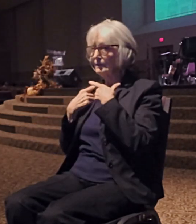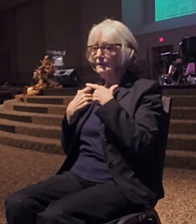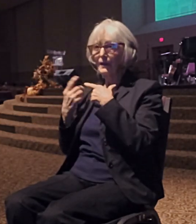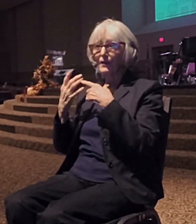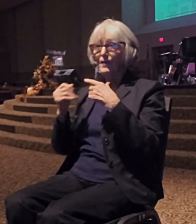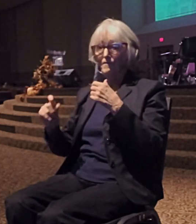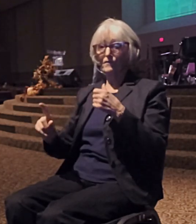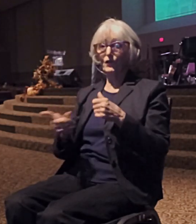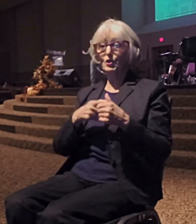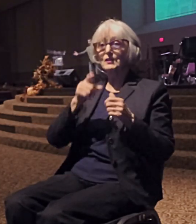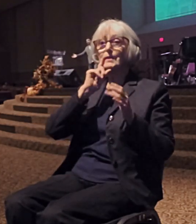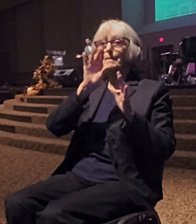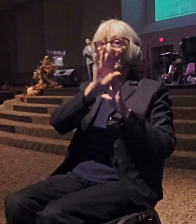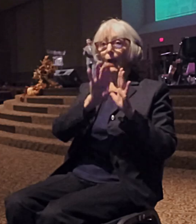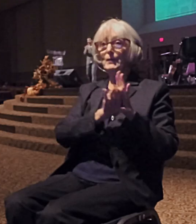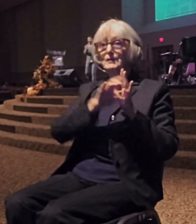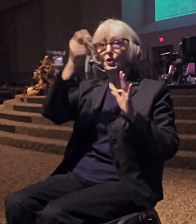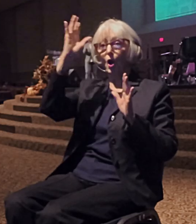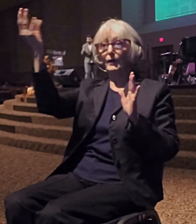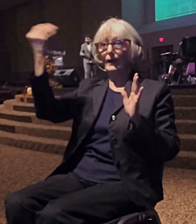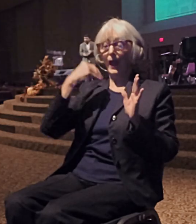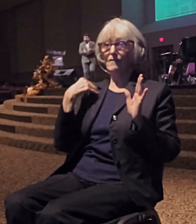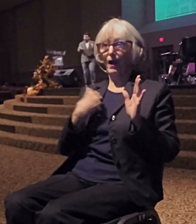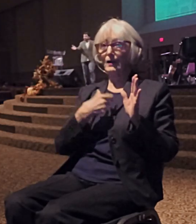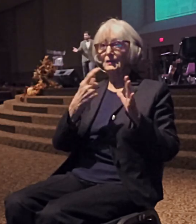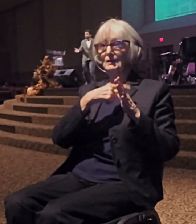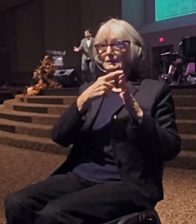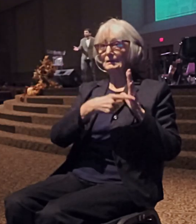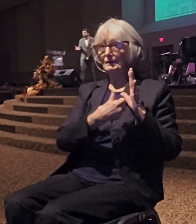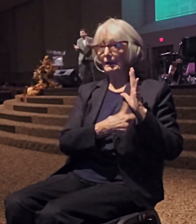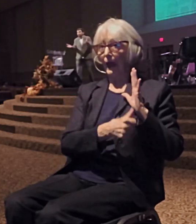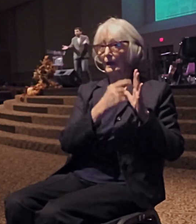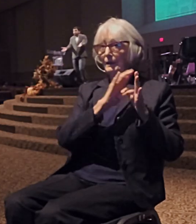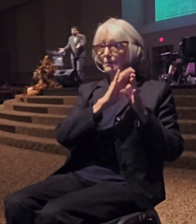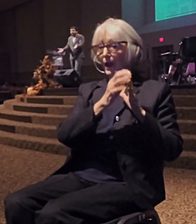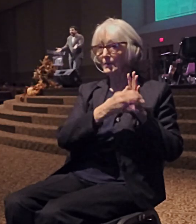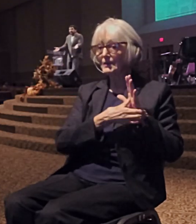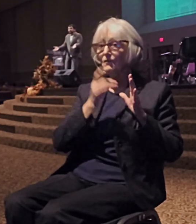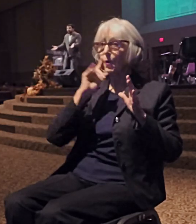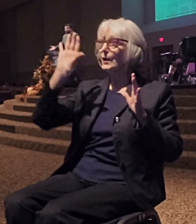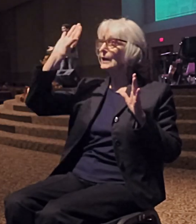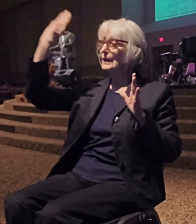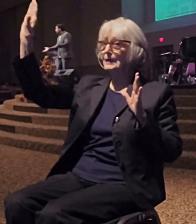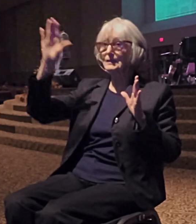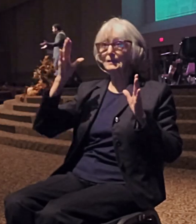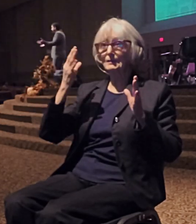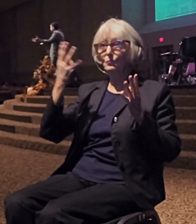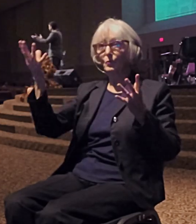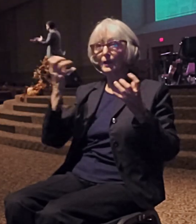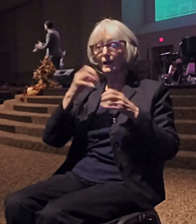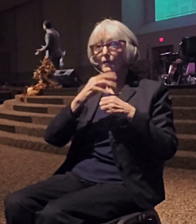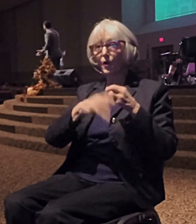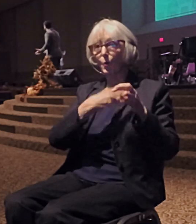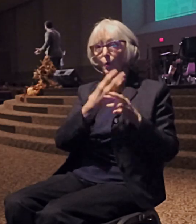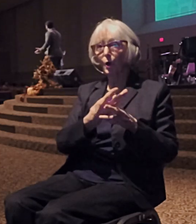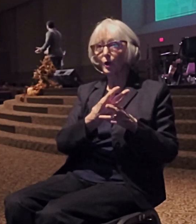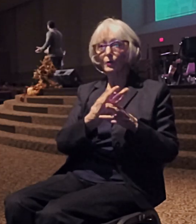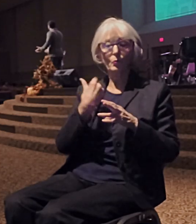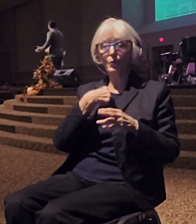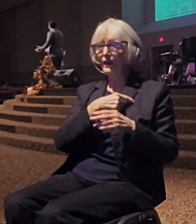The original commandments God gave for humankind to live out and to bring his goodness into the world. Humankind apart from Christ cannot do